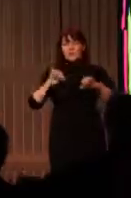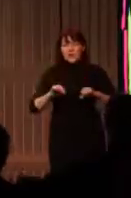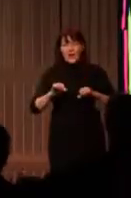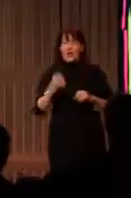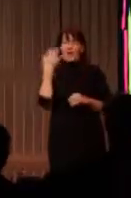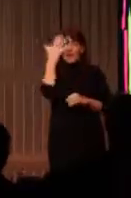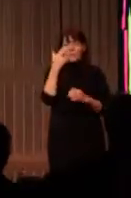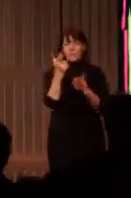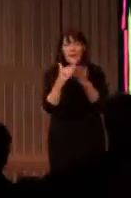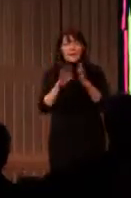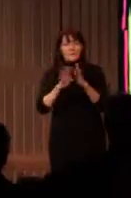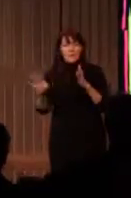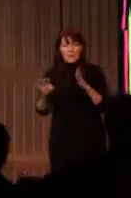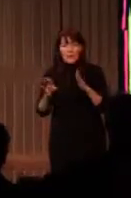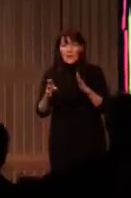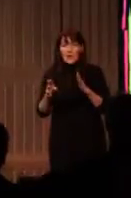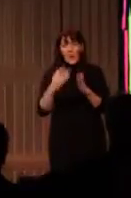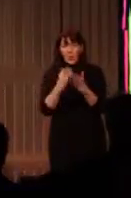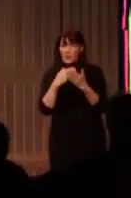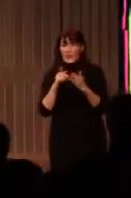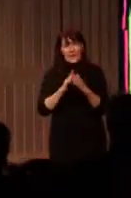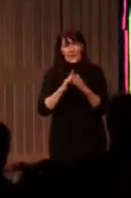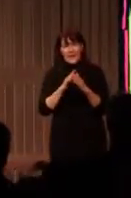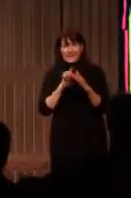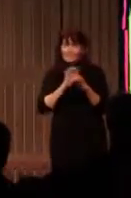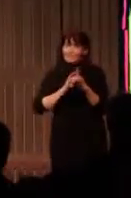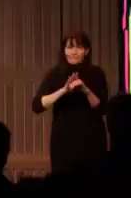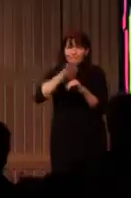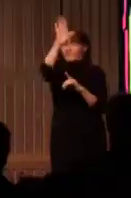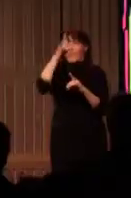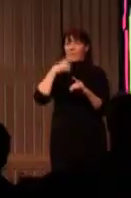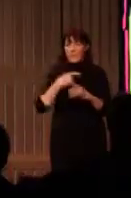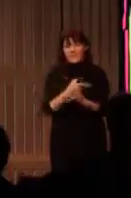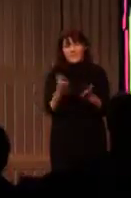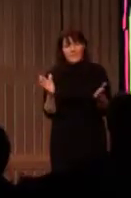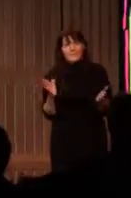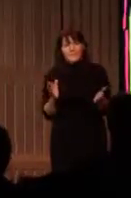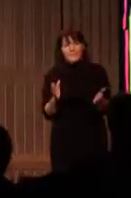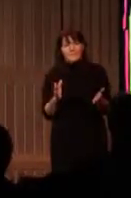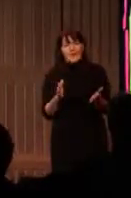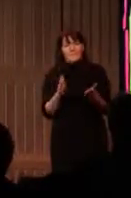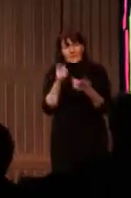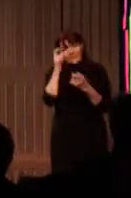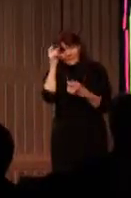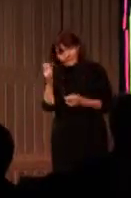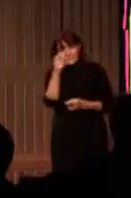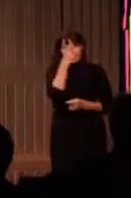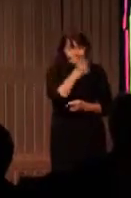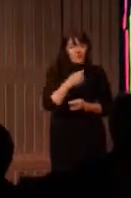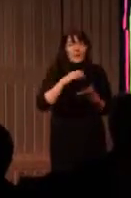Board. We stand on their shoulders. I pay special tribute to my parents, Joe and